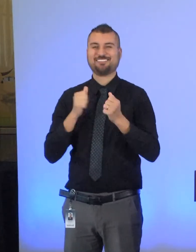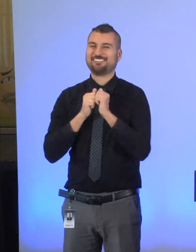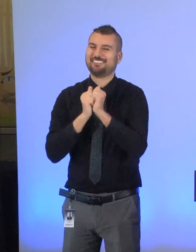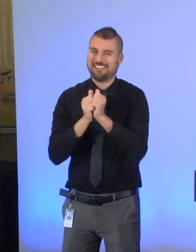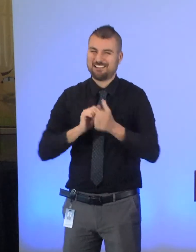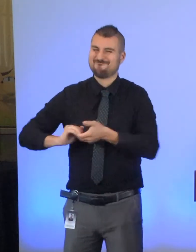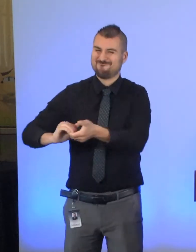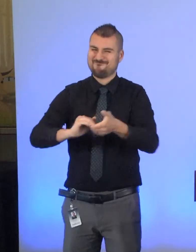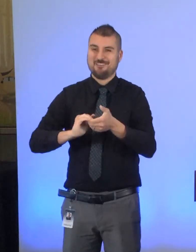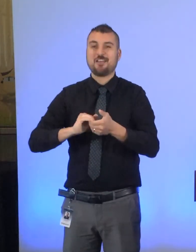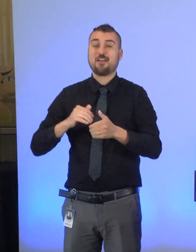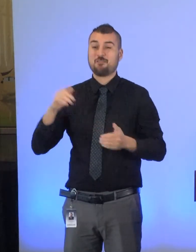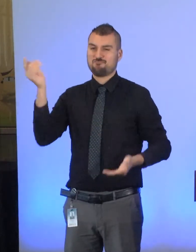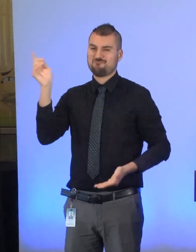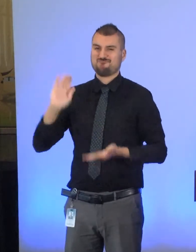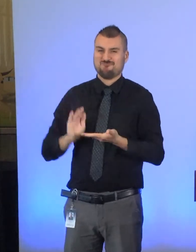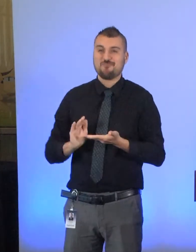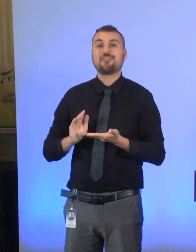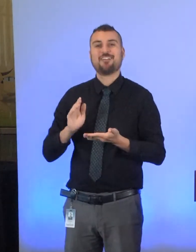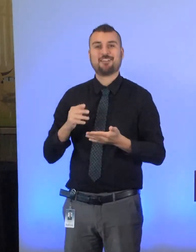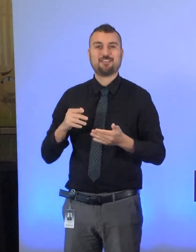in our community.